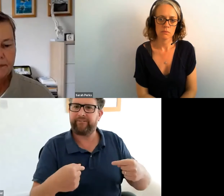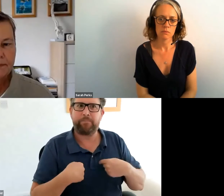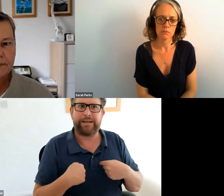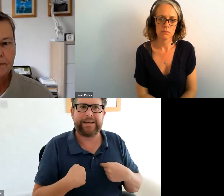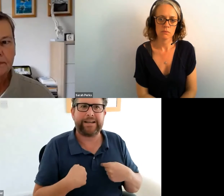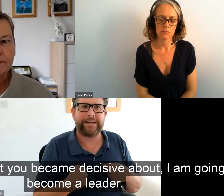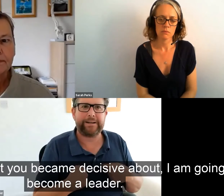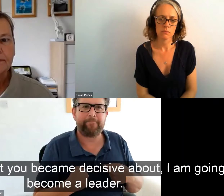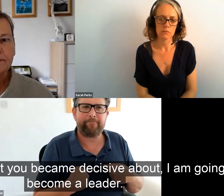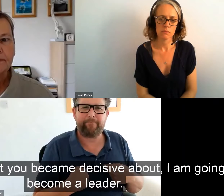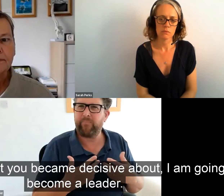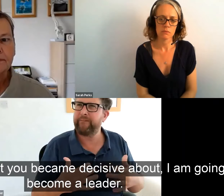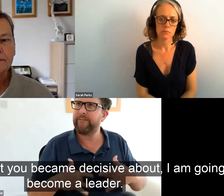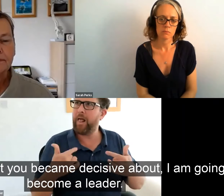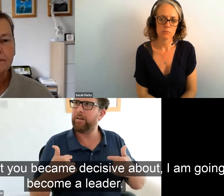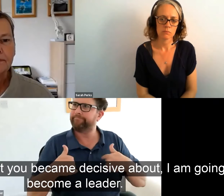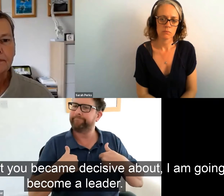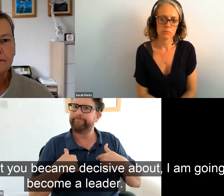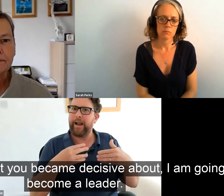when was it that you became